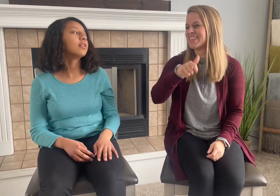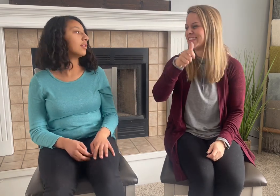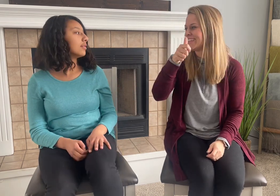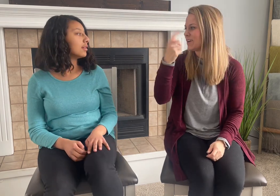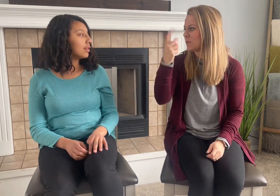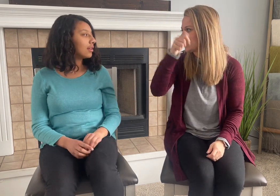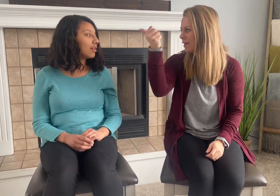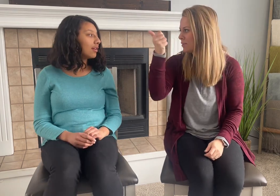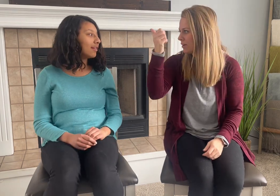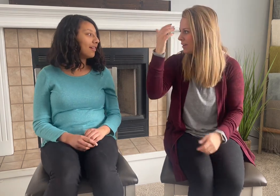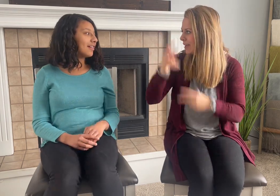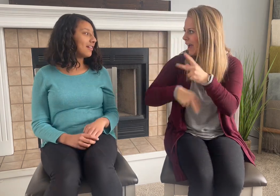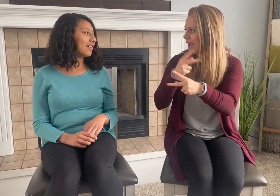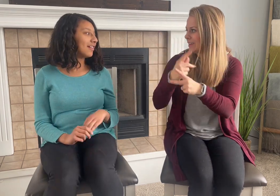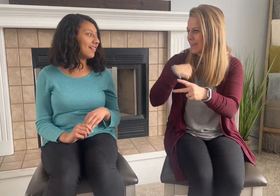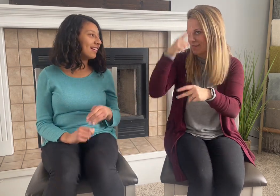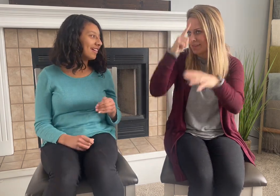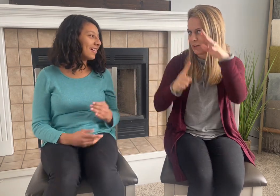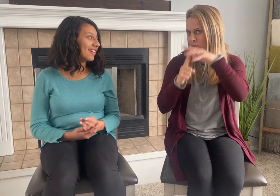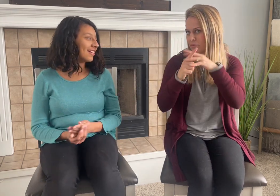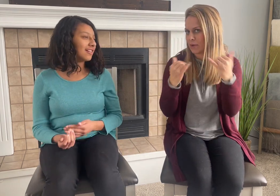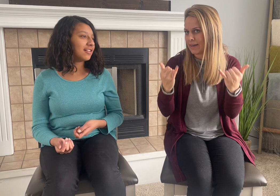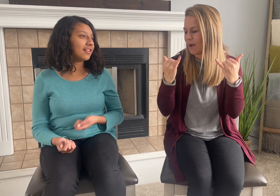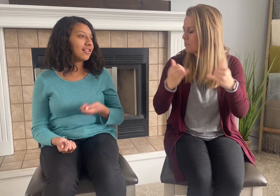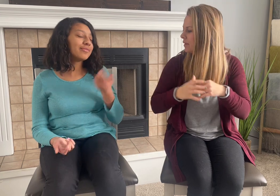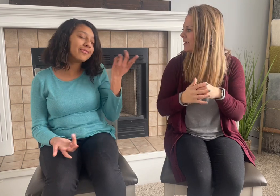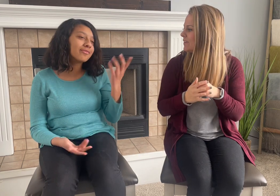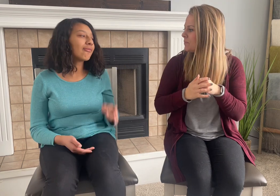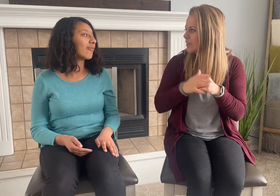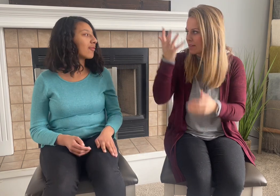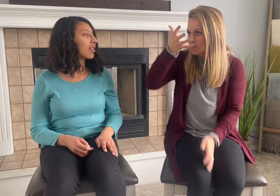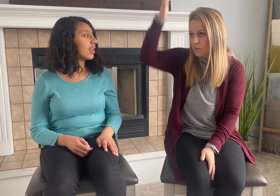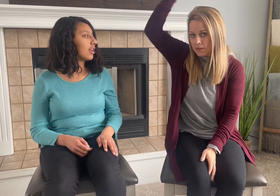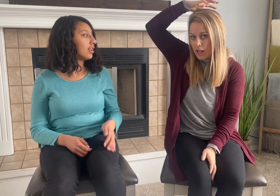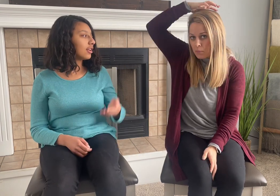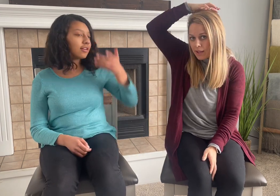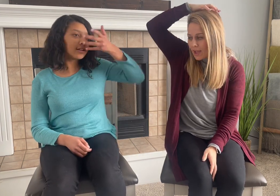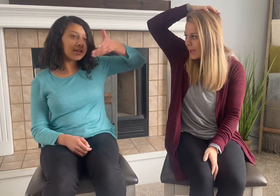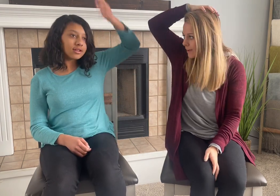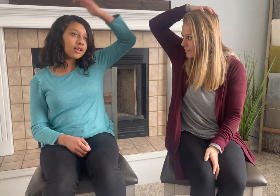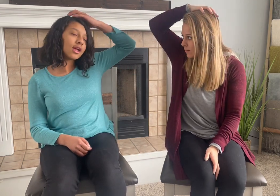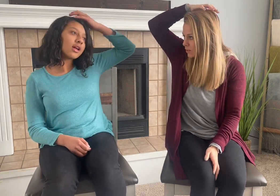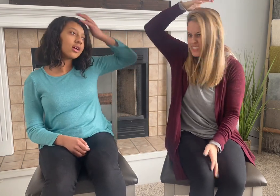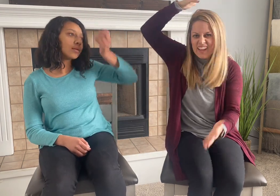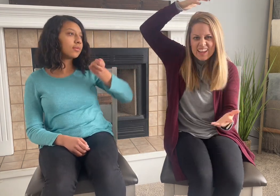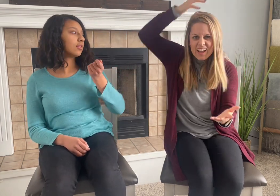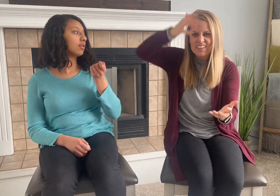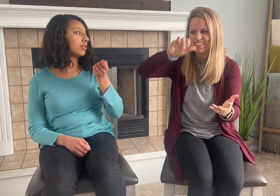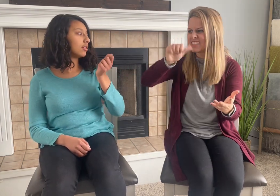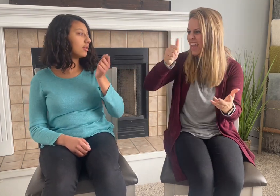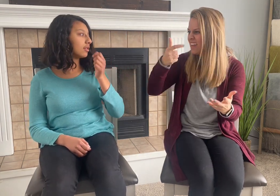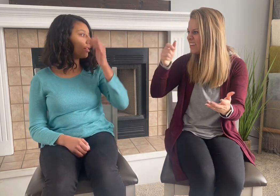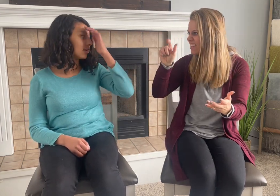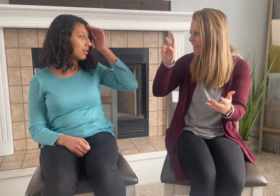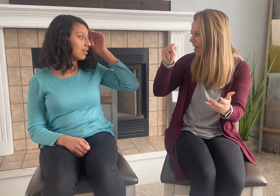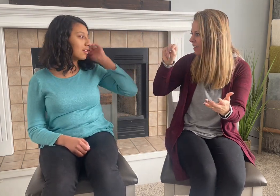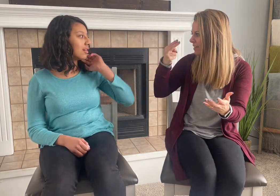The only other kind I can think of right now. But yeah, so cowboy hat or 10 gallon, 10 gallon